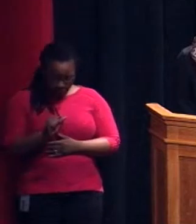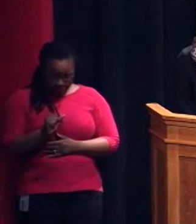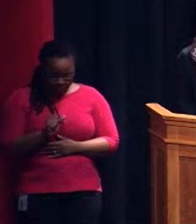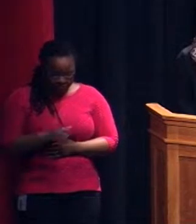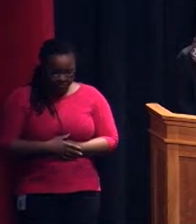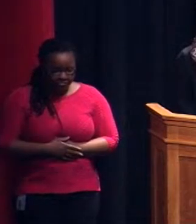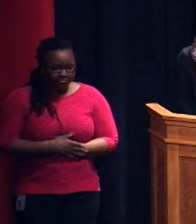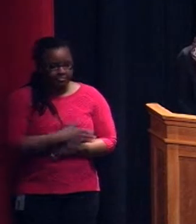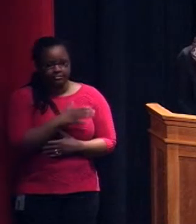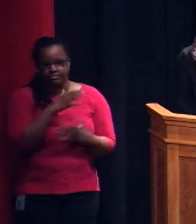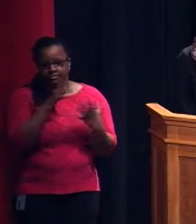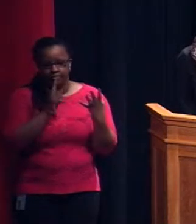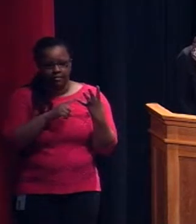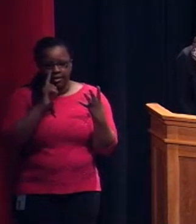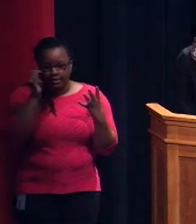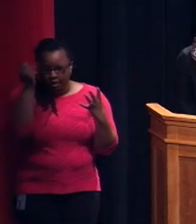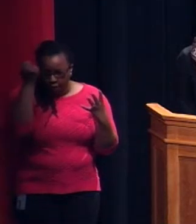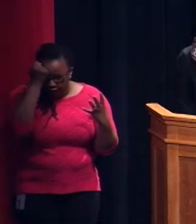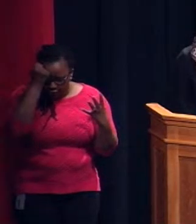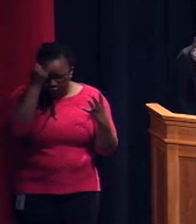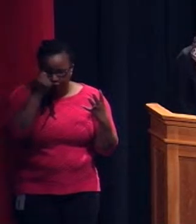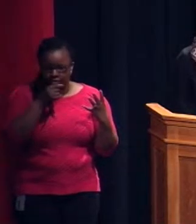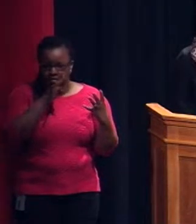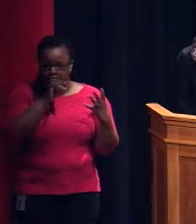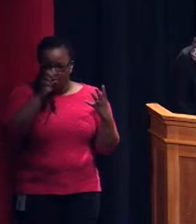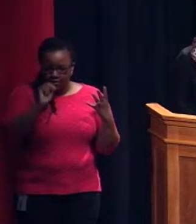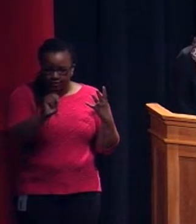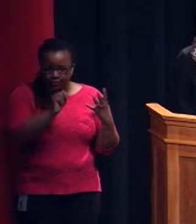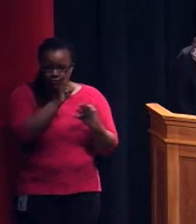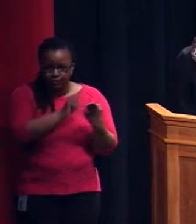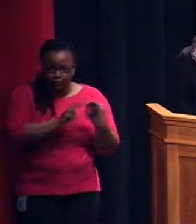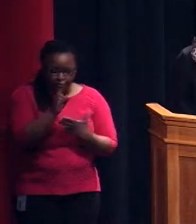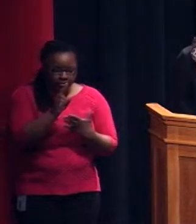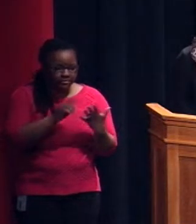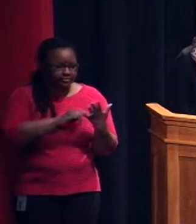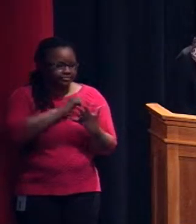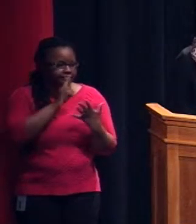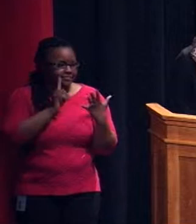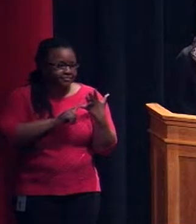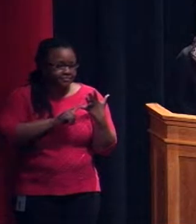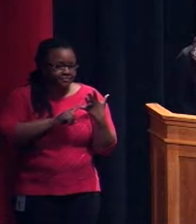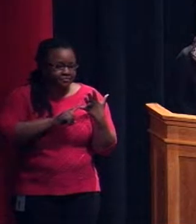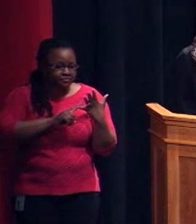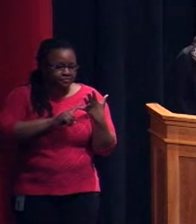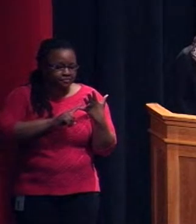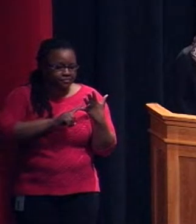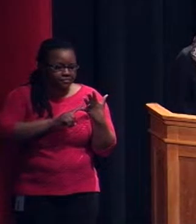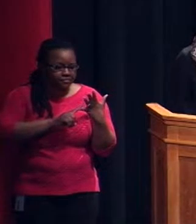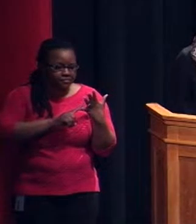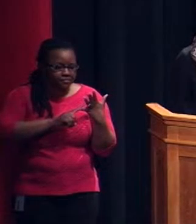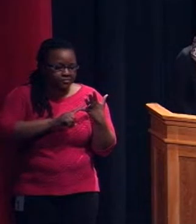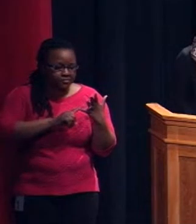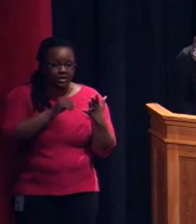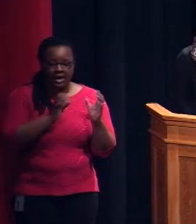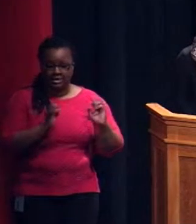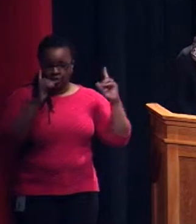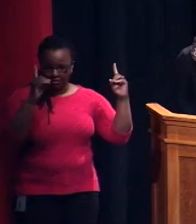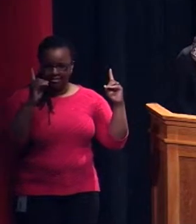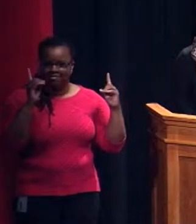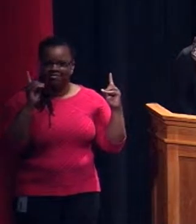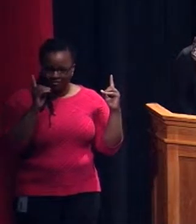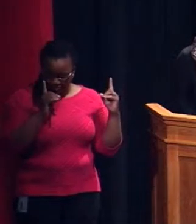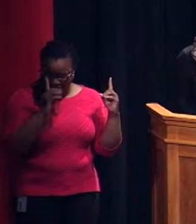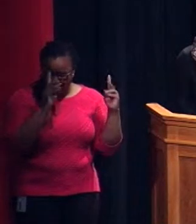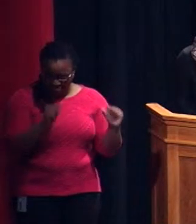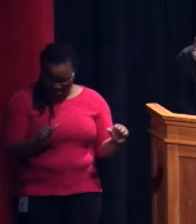Boston University, a Master's of Education from the Cambridge College. In June of